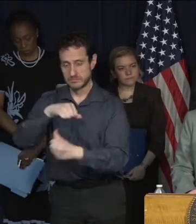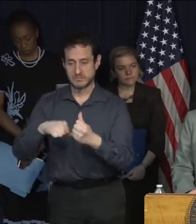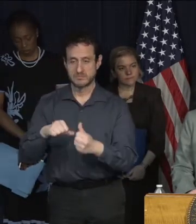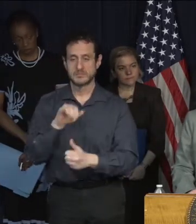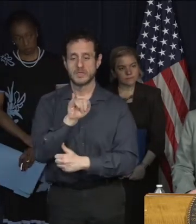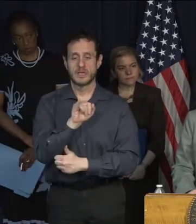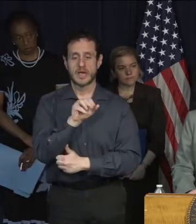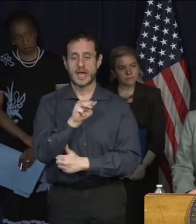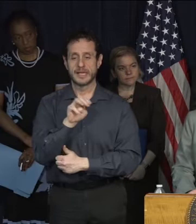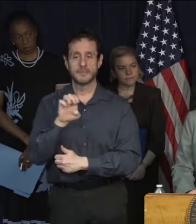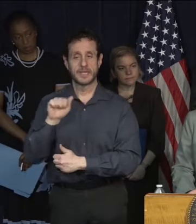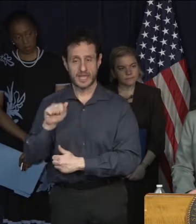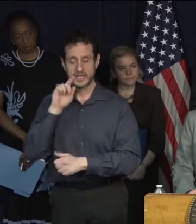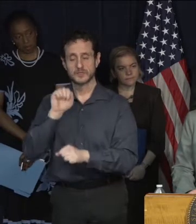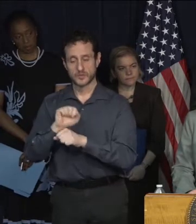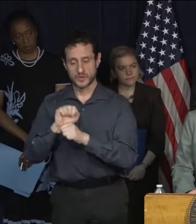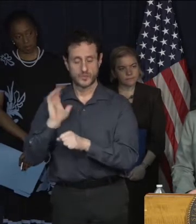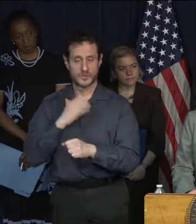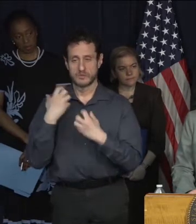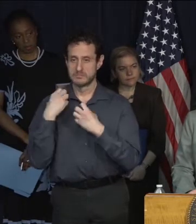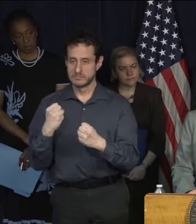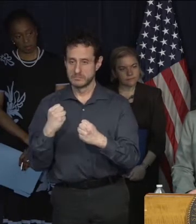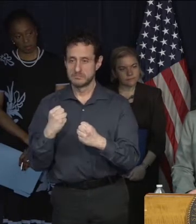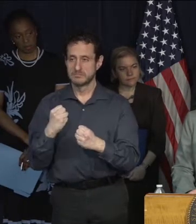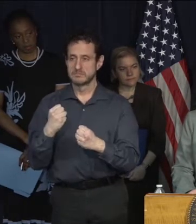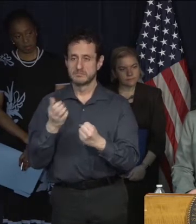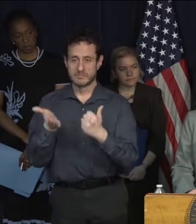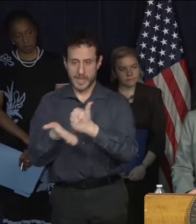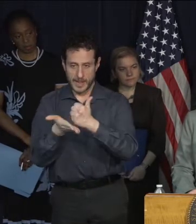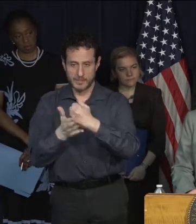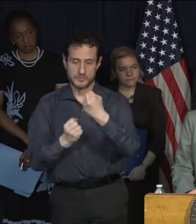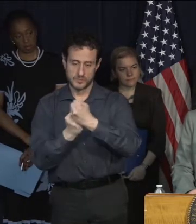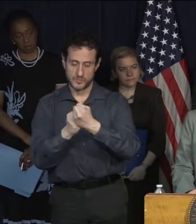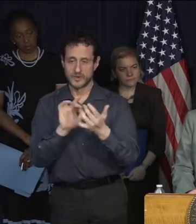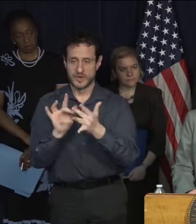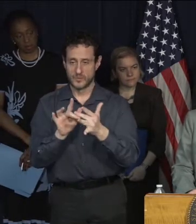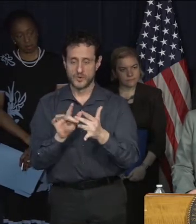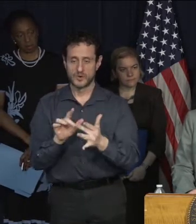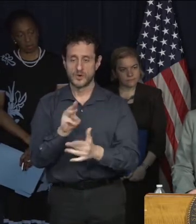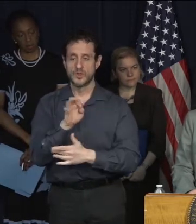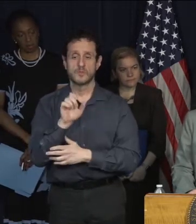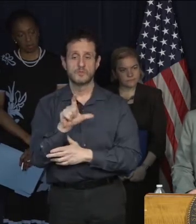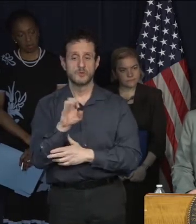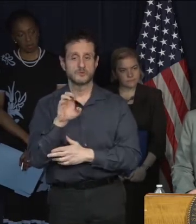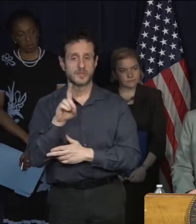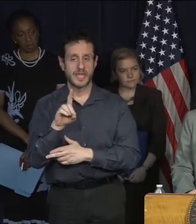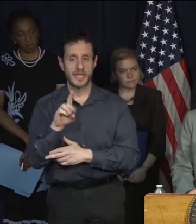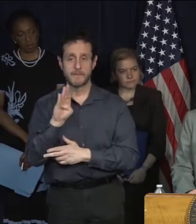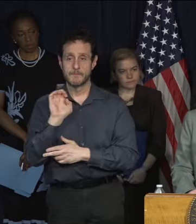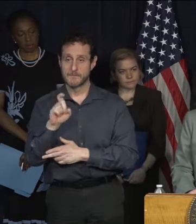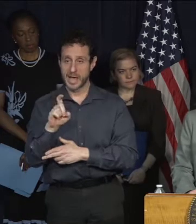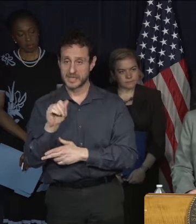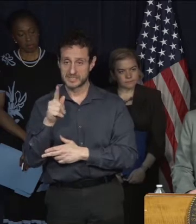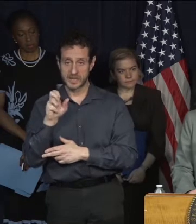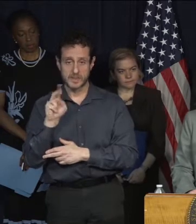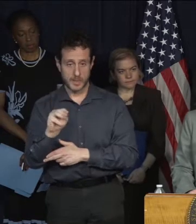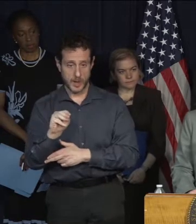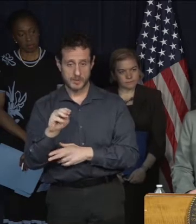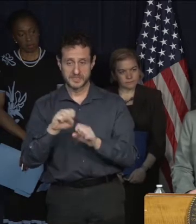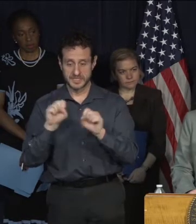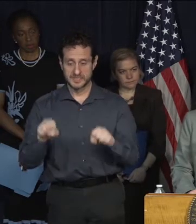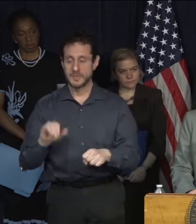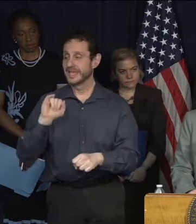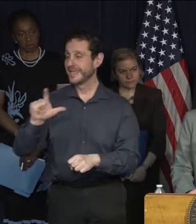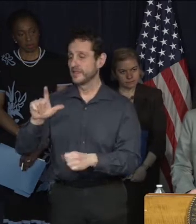working directly with our robust mutual aid network, including the Mutual Aid Box Alarm System, Illinois Law